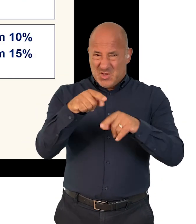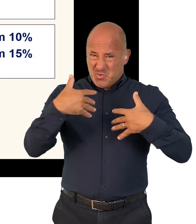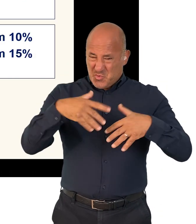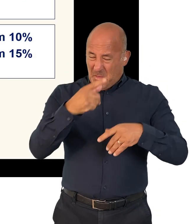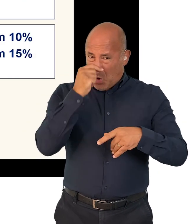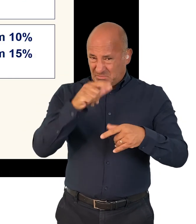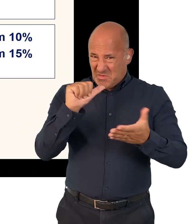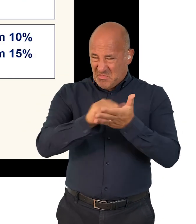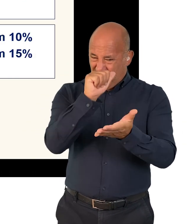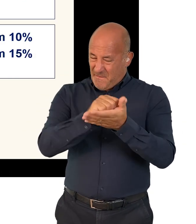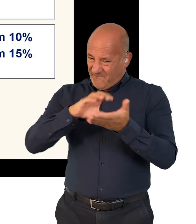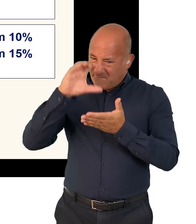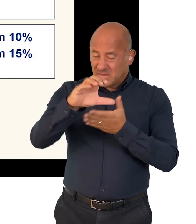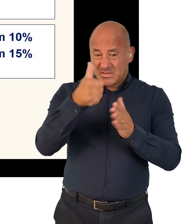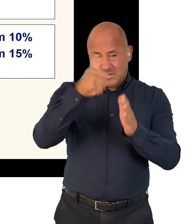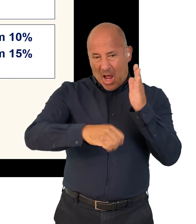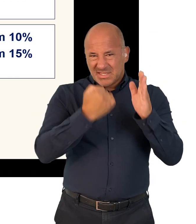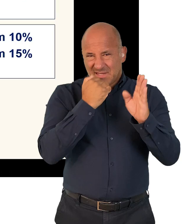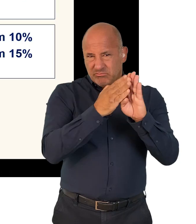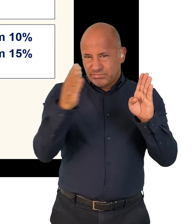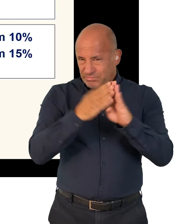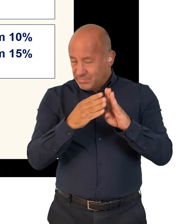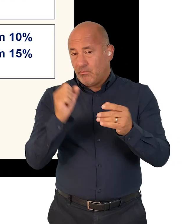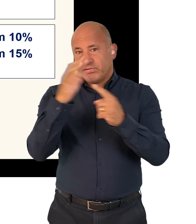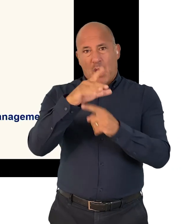chance of being fully funded within the timetable.